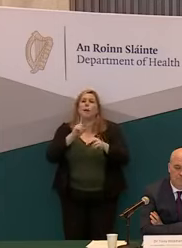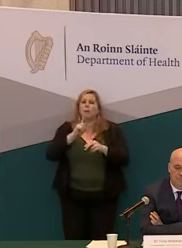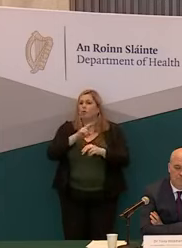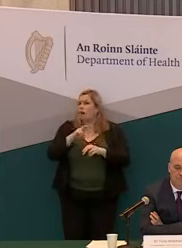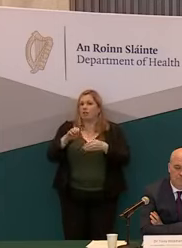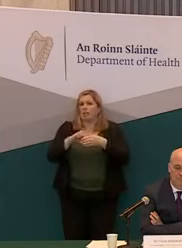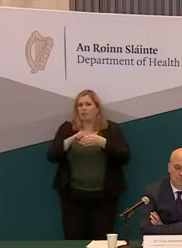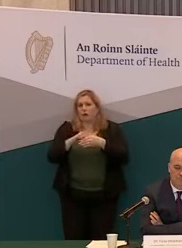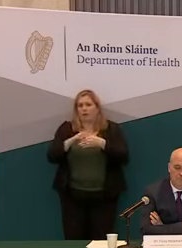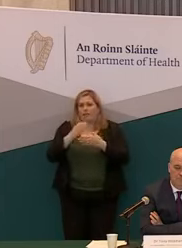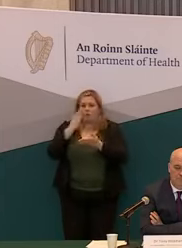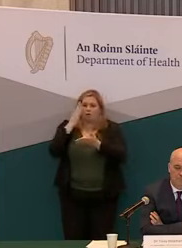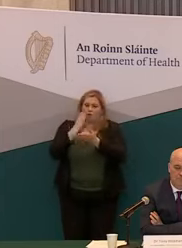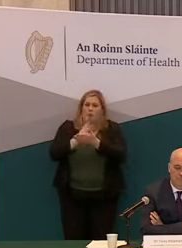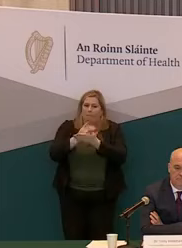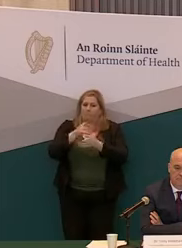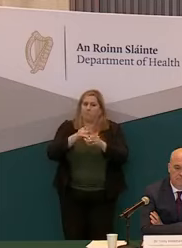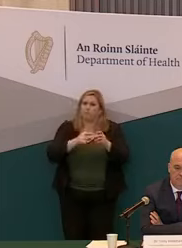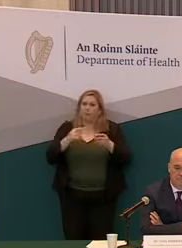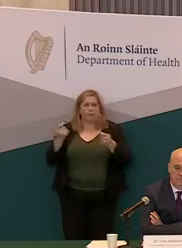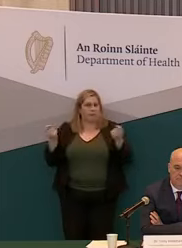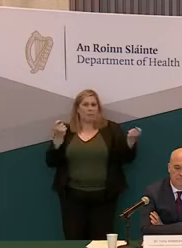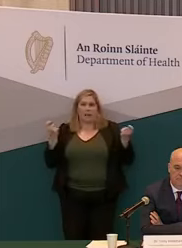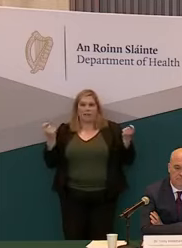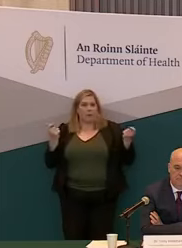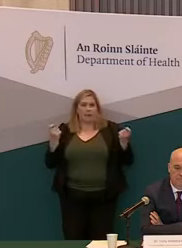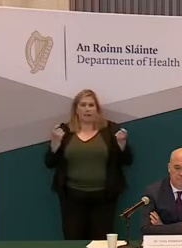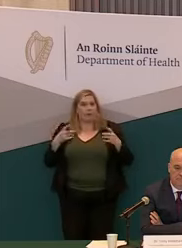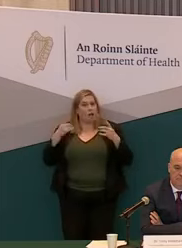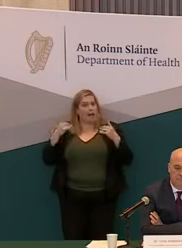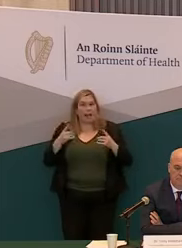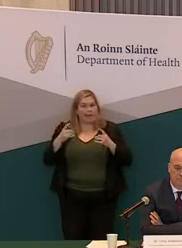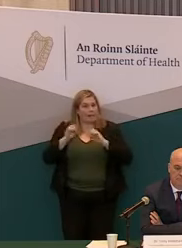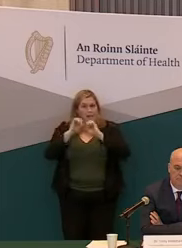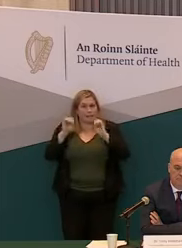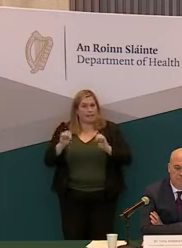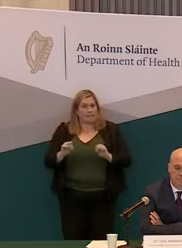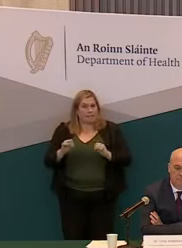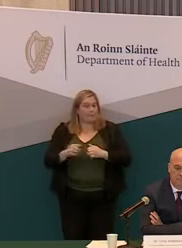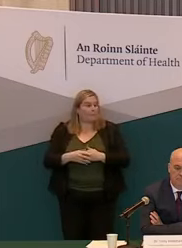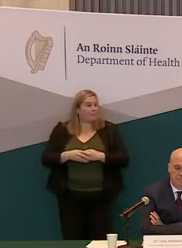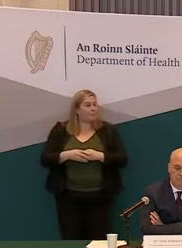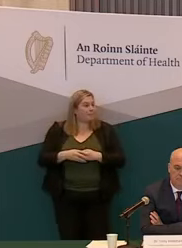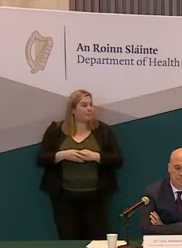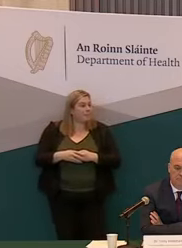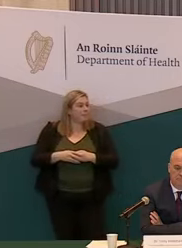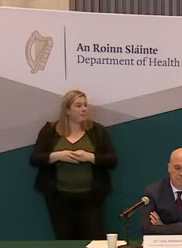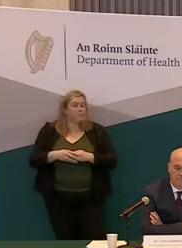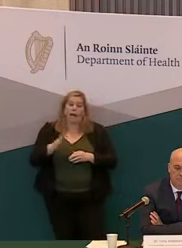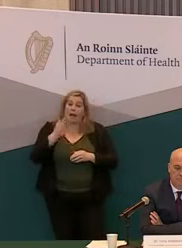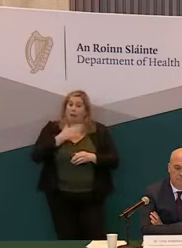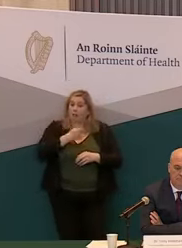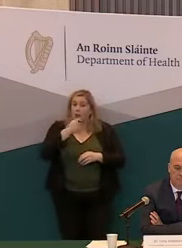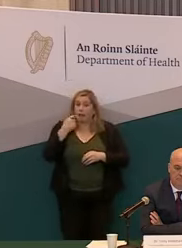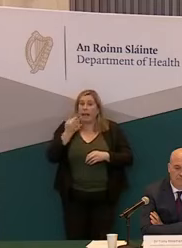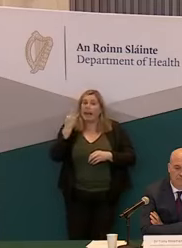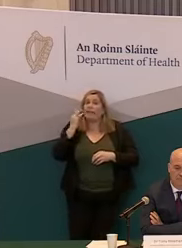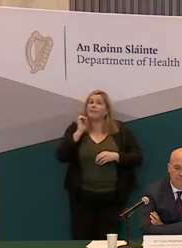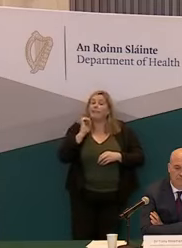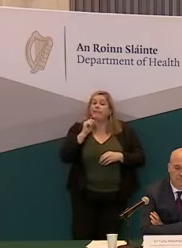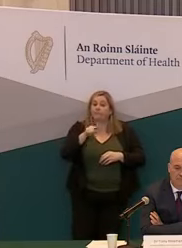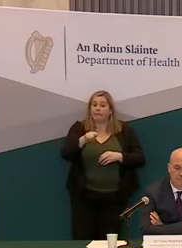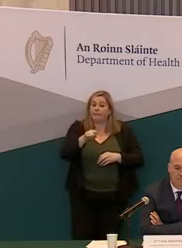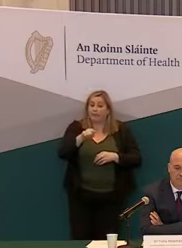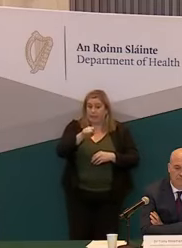to make this manageable. Now, if I could just say, if the epidemic had continued with